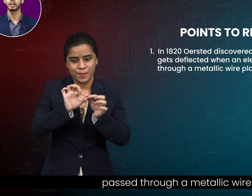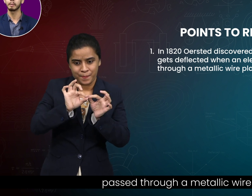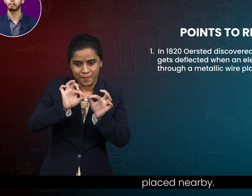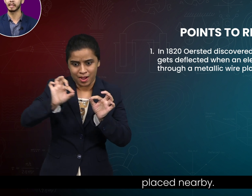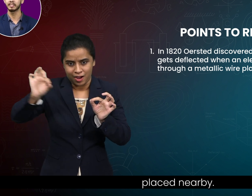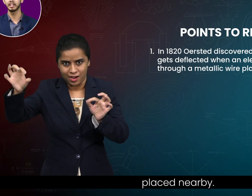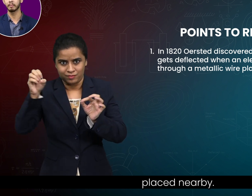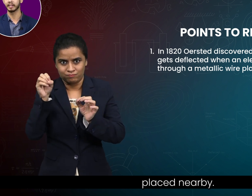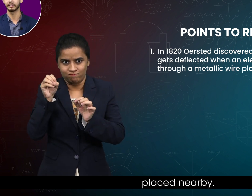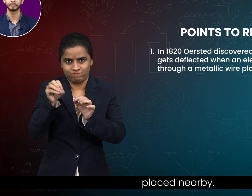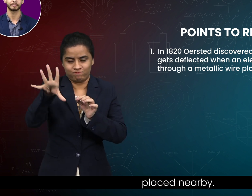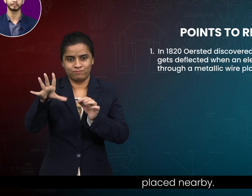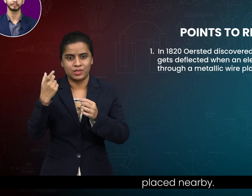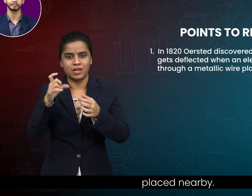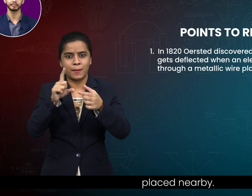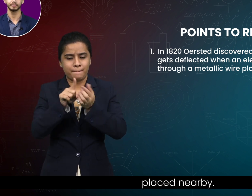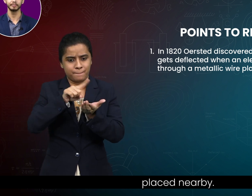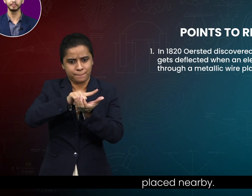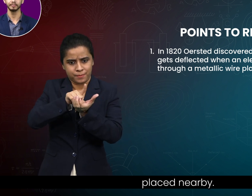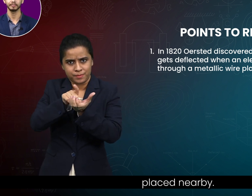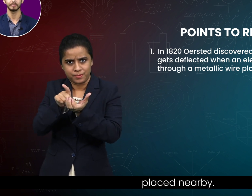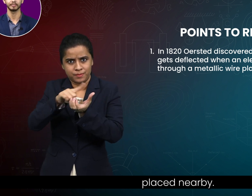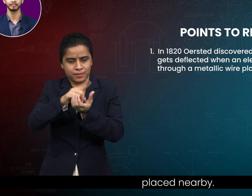wire placed nearby.